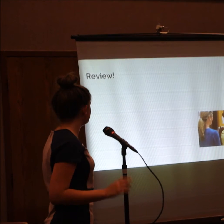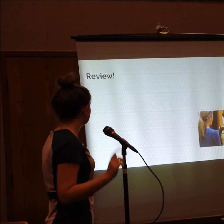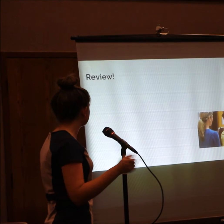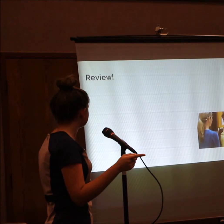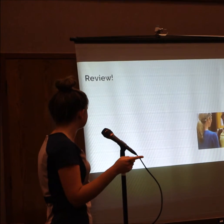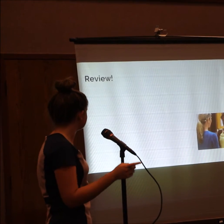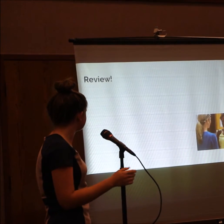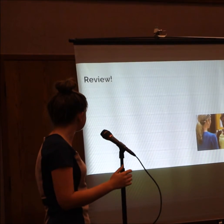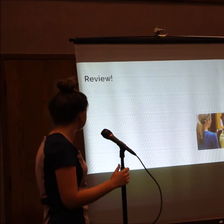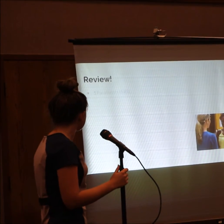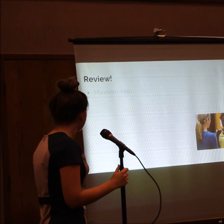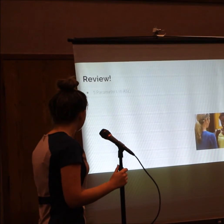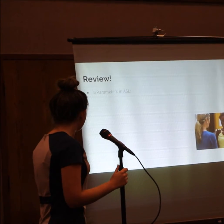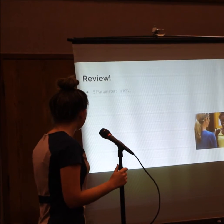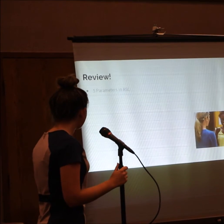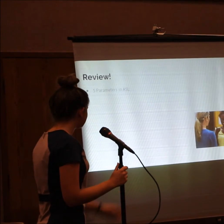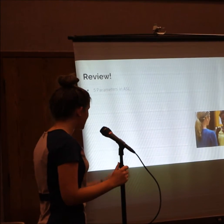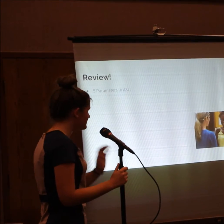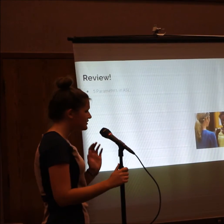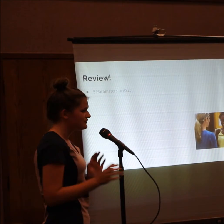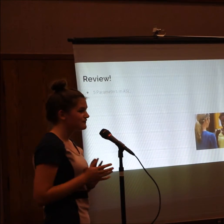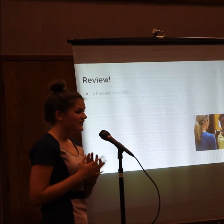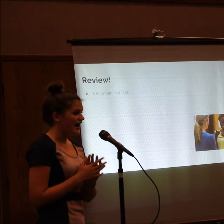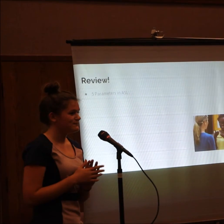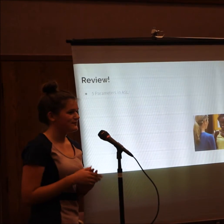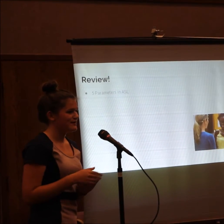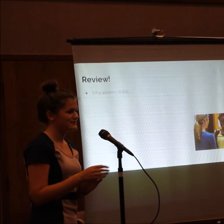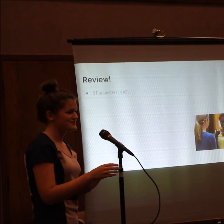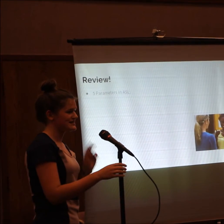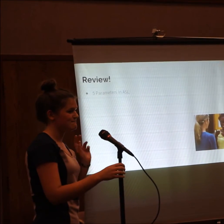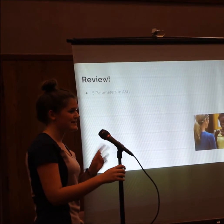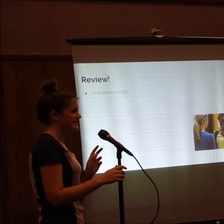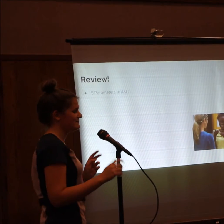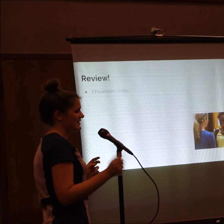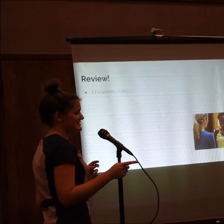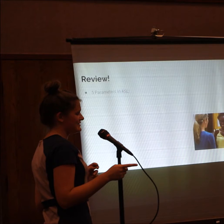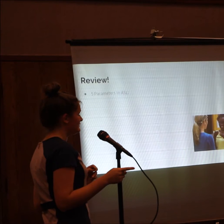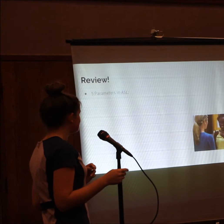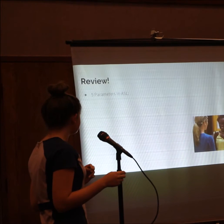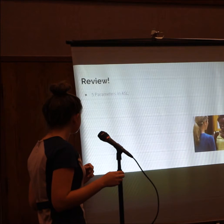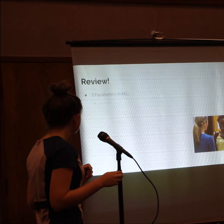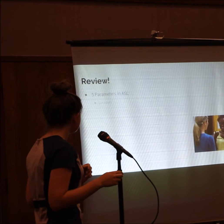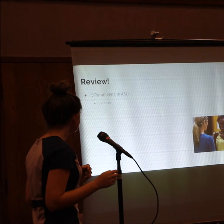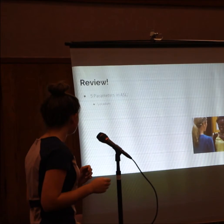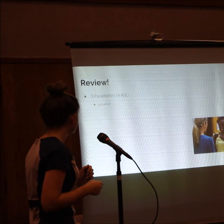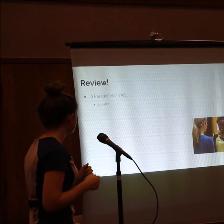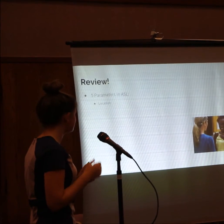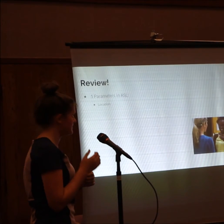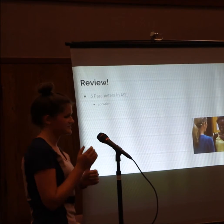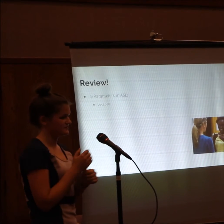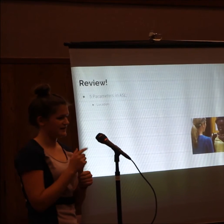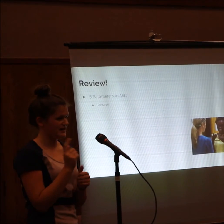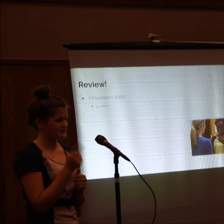review. Okay, so now you know the 5 parameters that make up ASL. And those parameters are